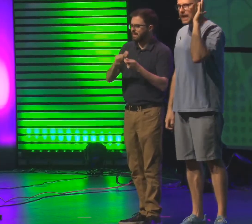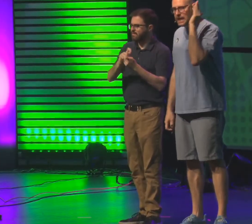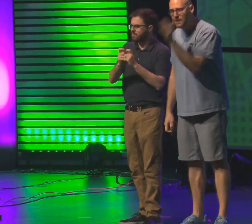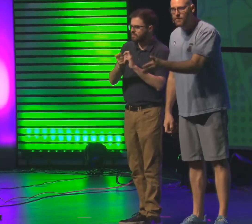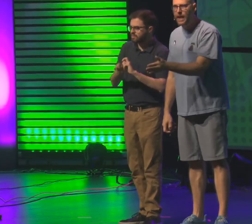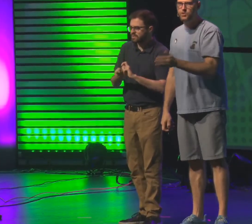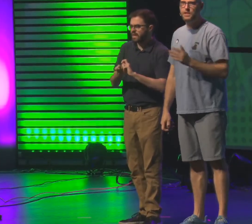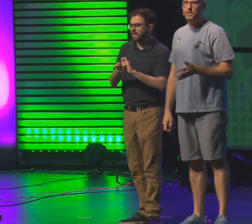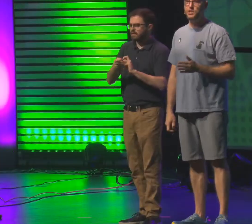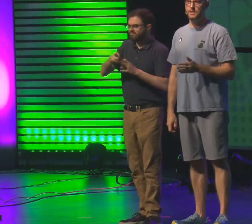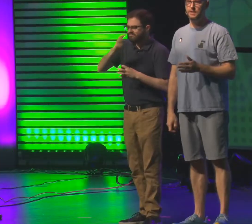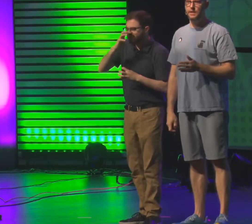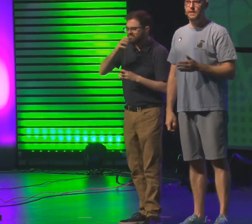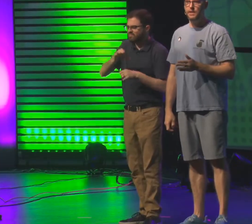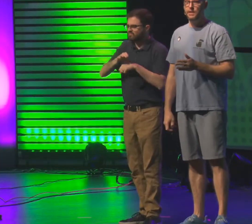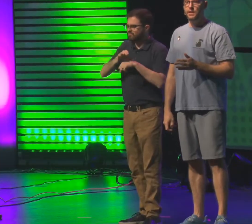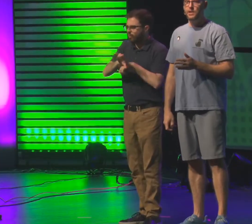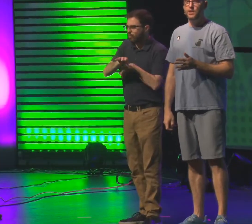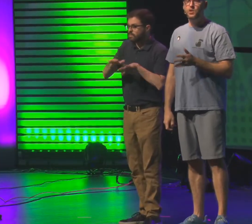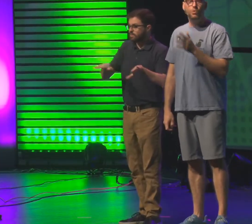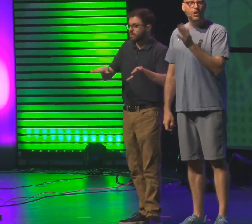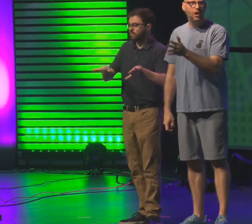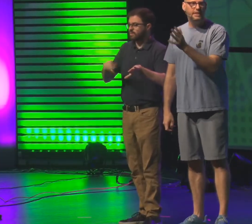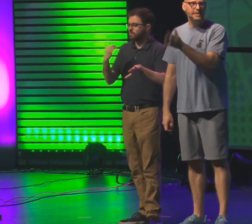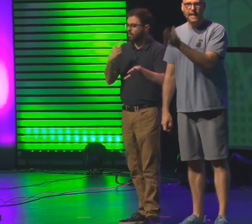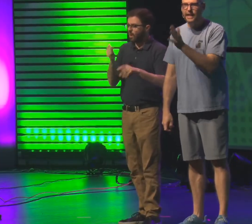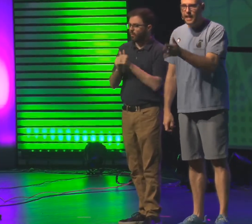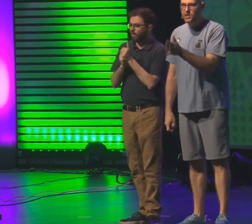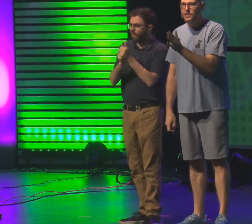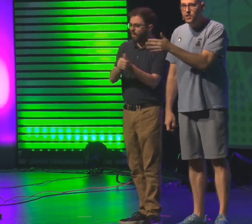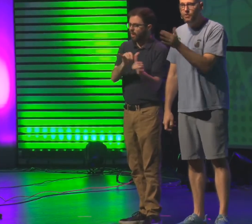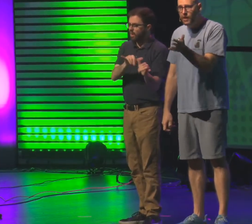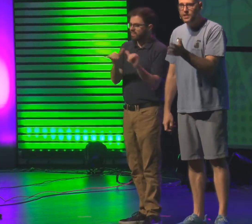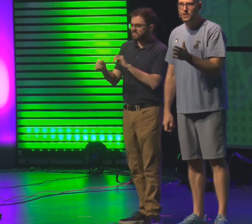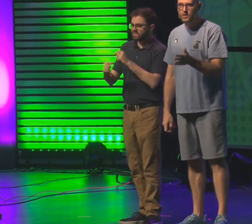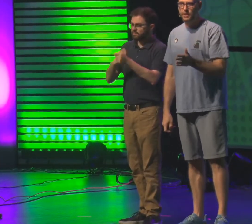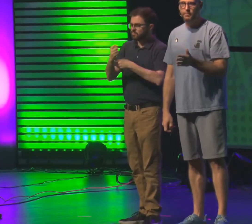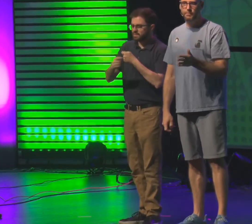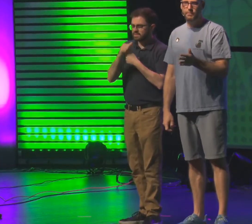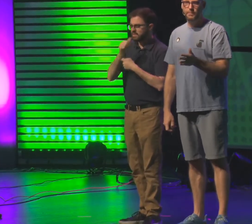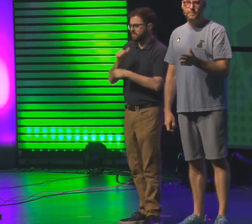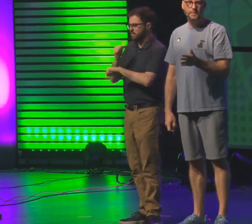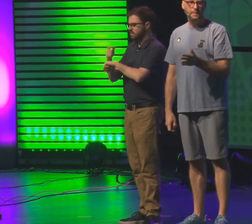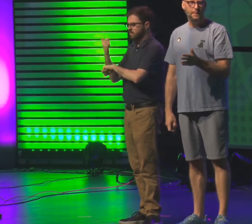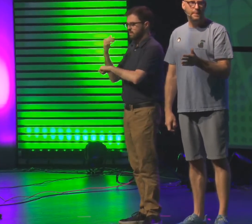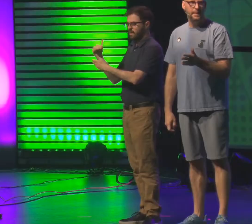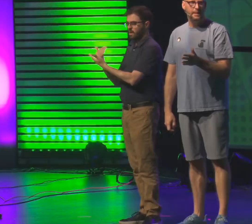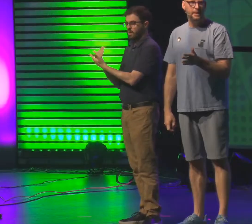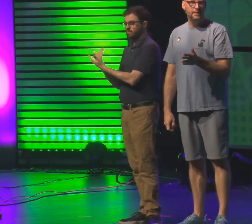to stay in that tradition, you will cause a stagnation in your relationship.